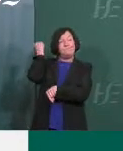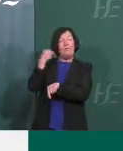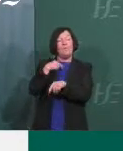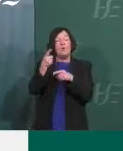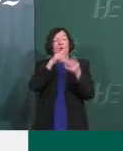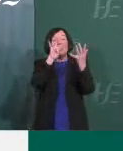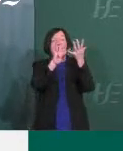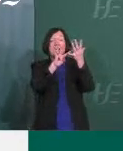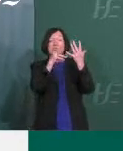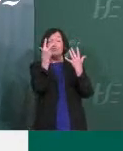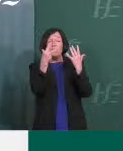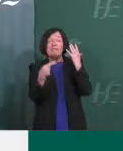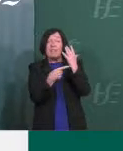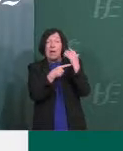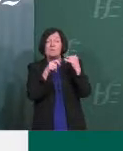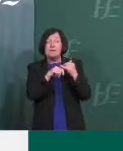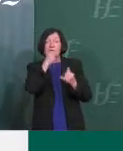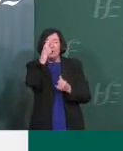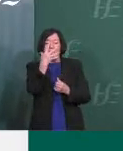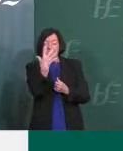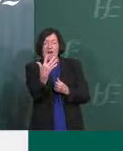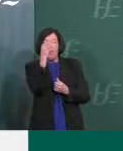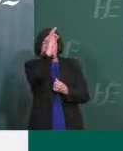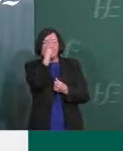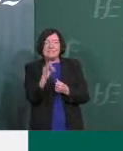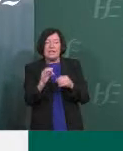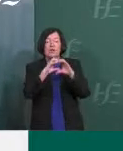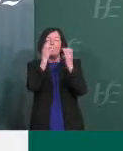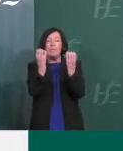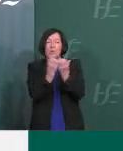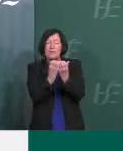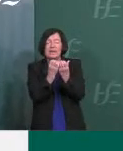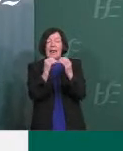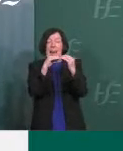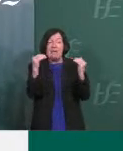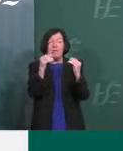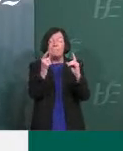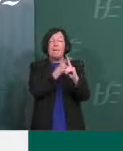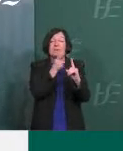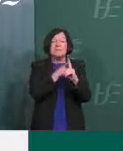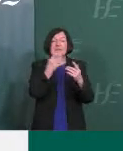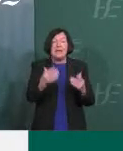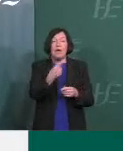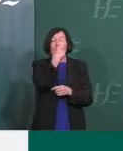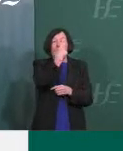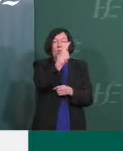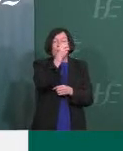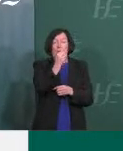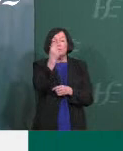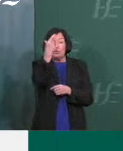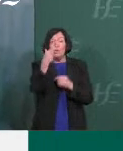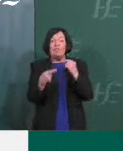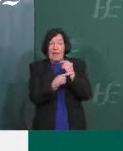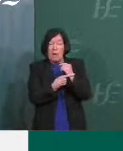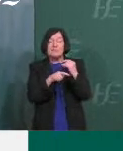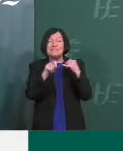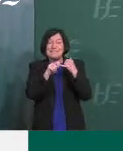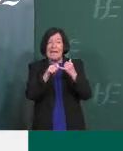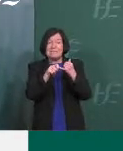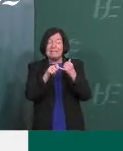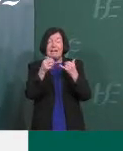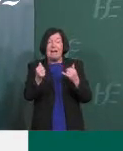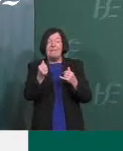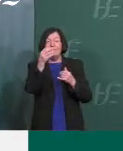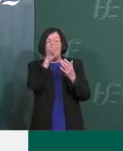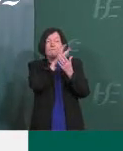doing 93,000 tests, we only had 5% community level positivity. And we now, on 102,000 tests, have